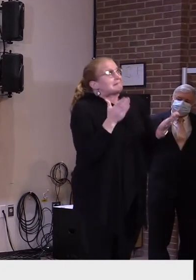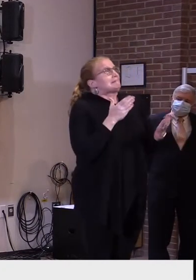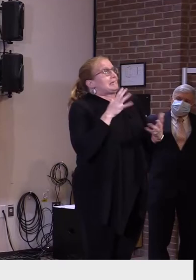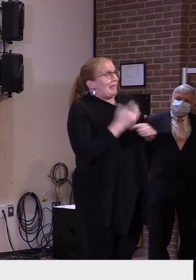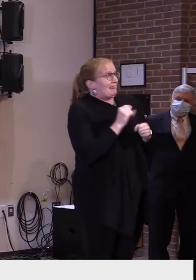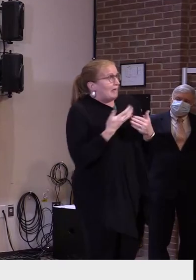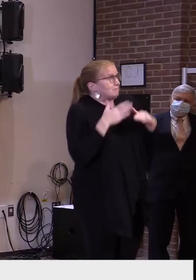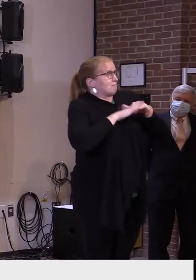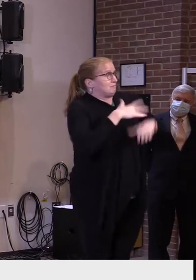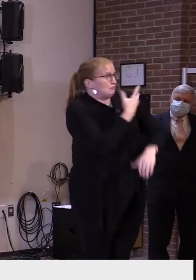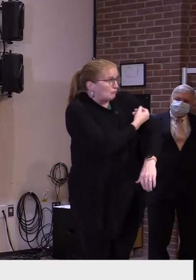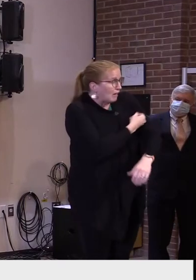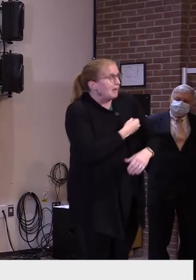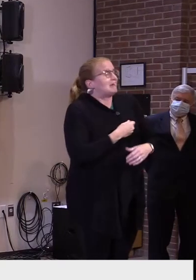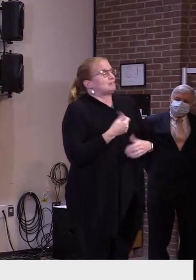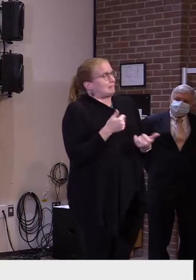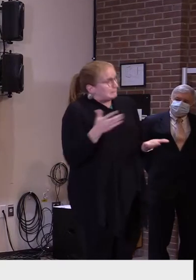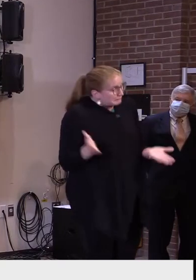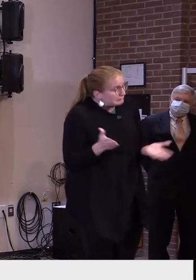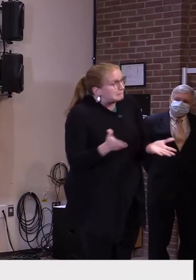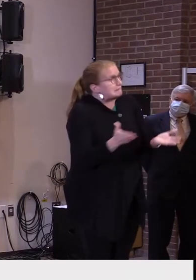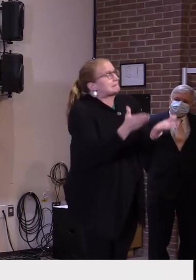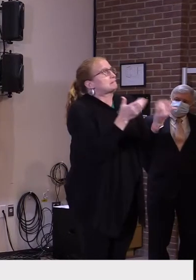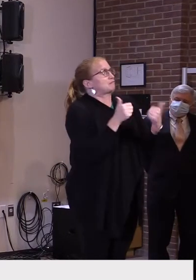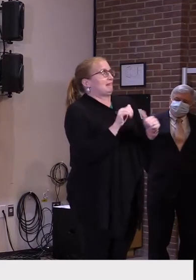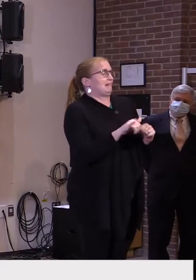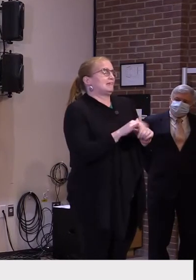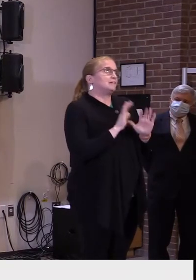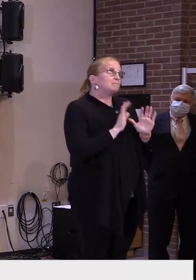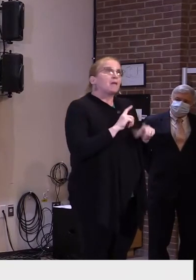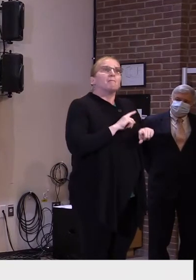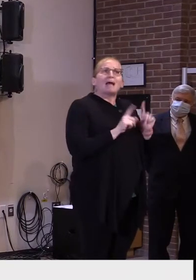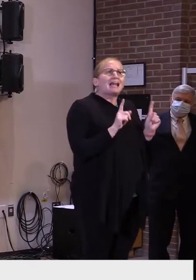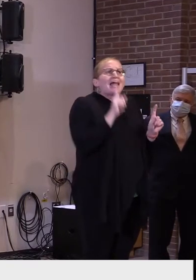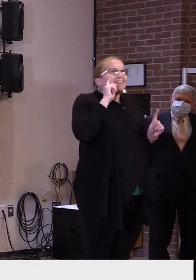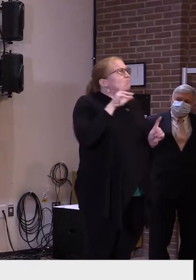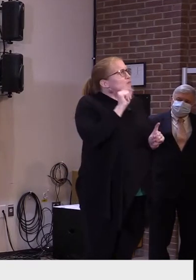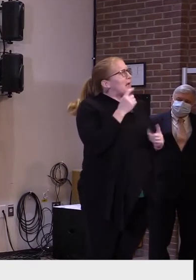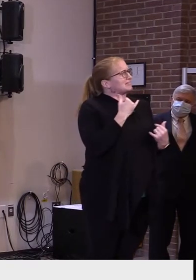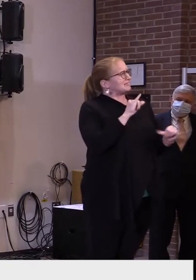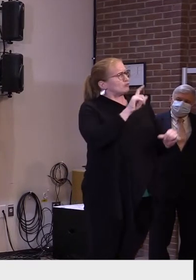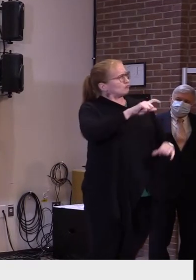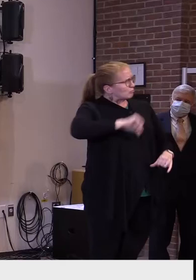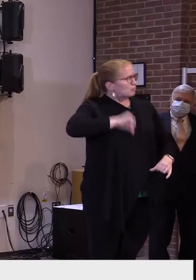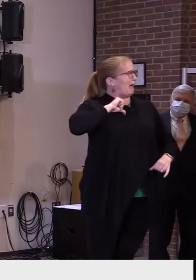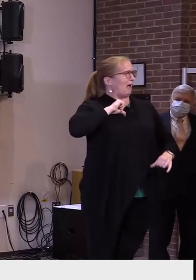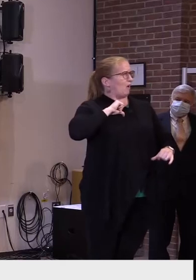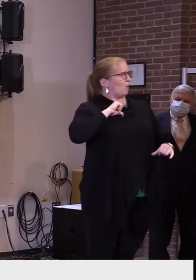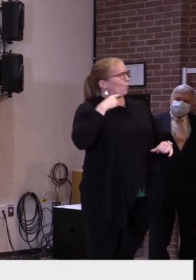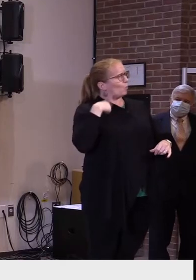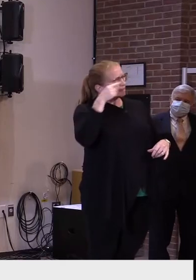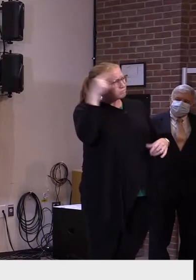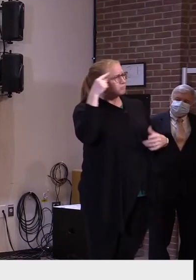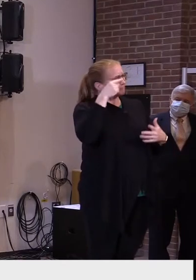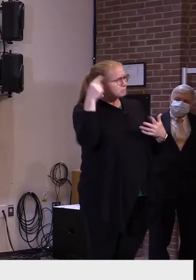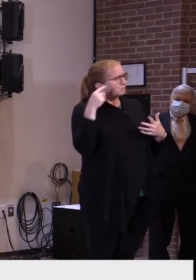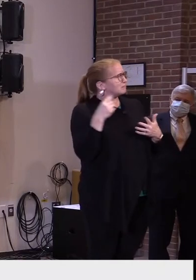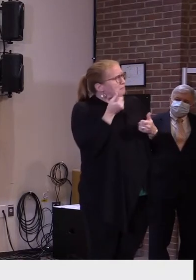want to do that. We'll continue to promote that. But I think we still have a lot to be proud of. We shouldn't focus just on